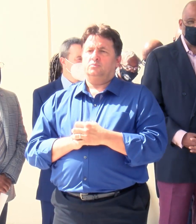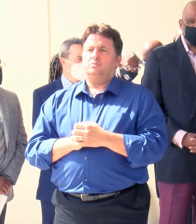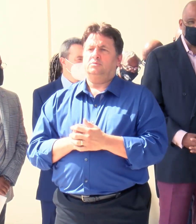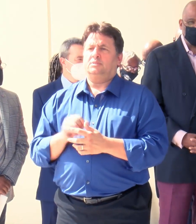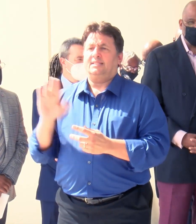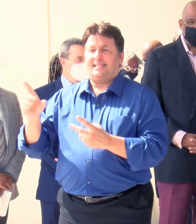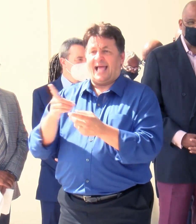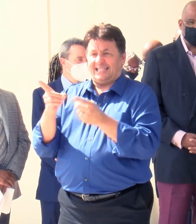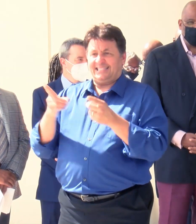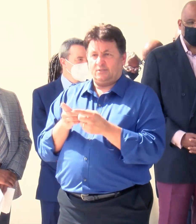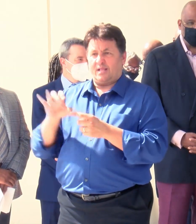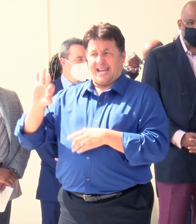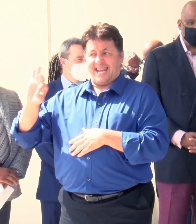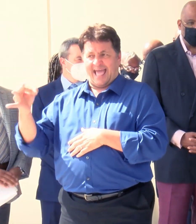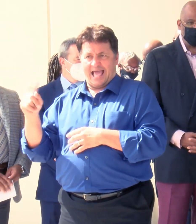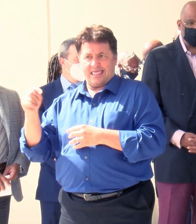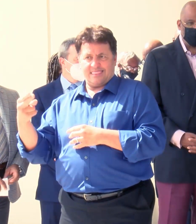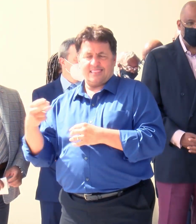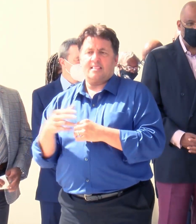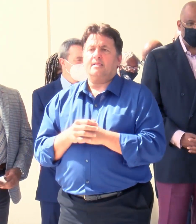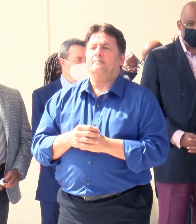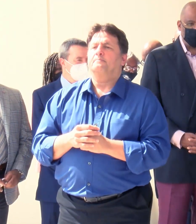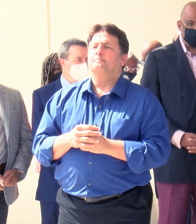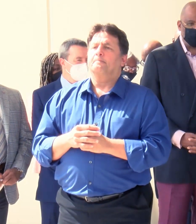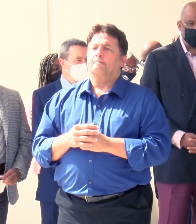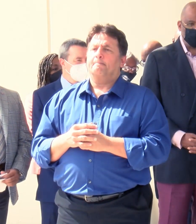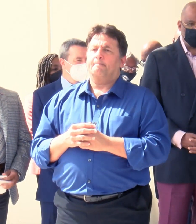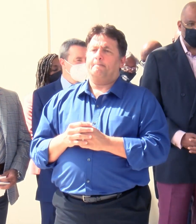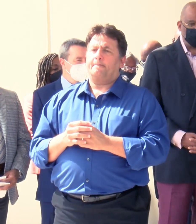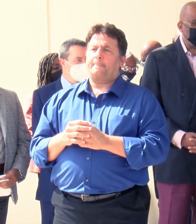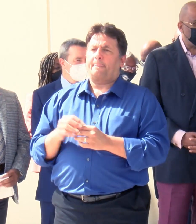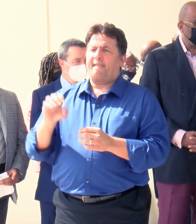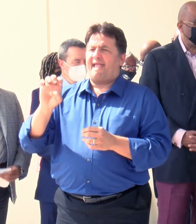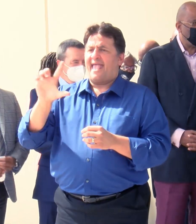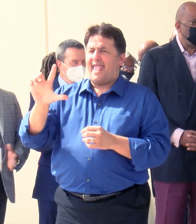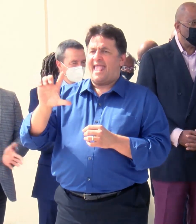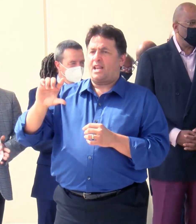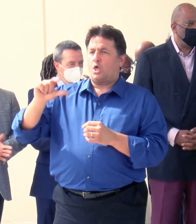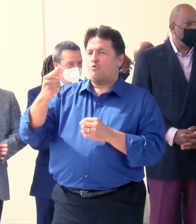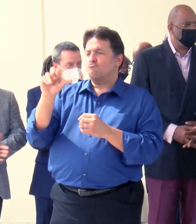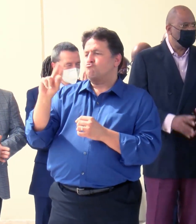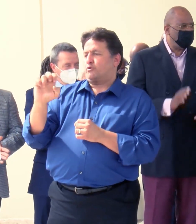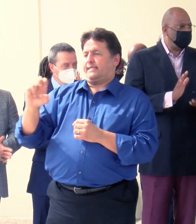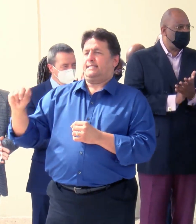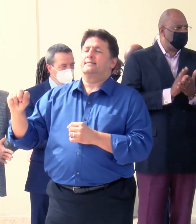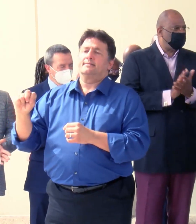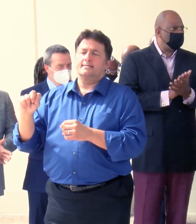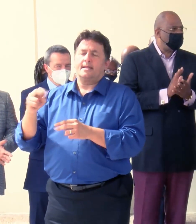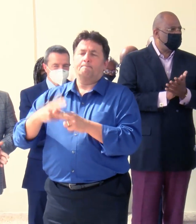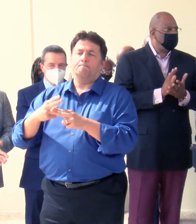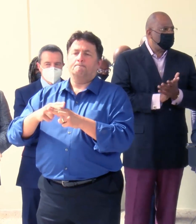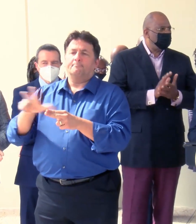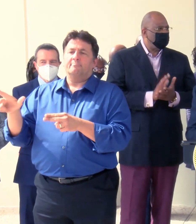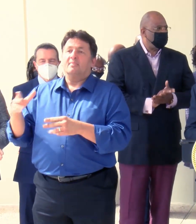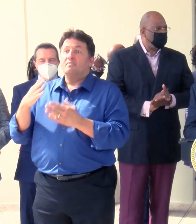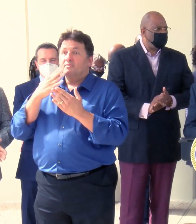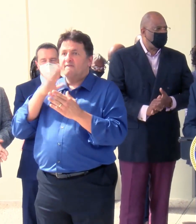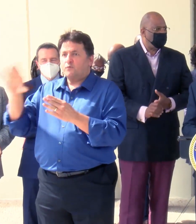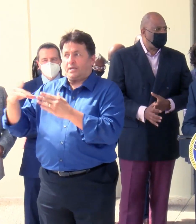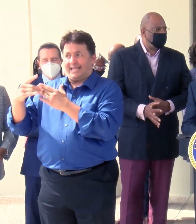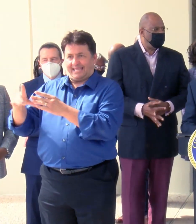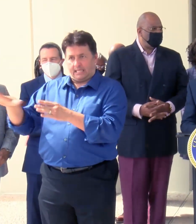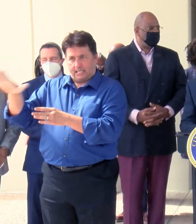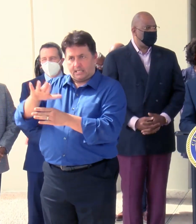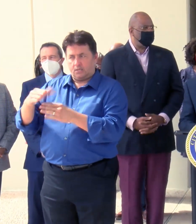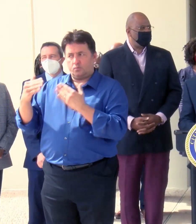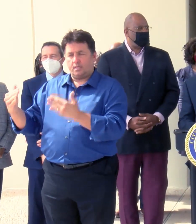9th Congressional District. So Congressman Al Green, I want to thank him so very much for his leadership. And